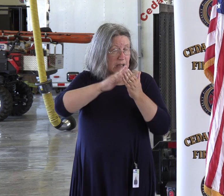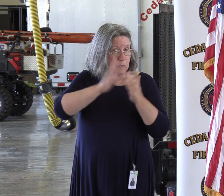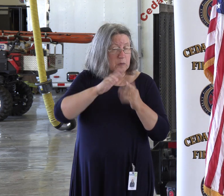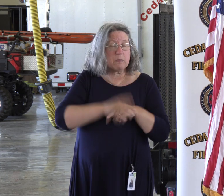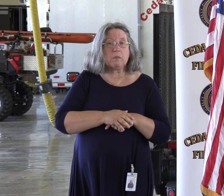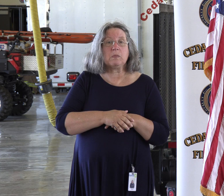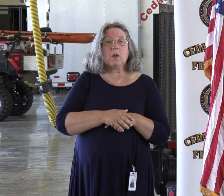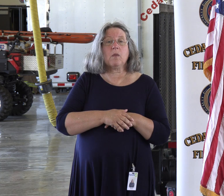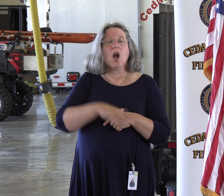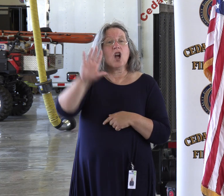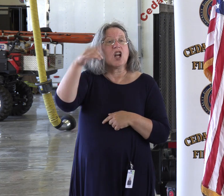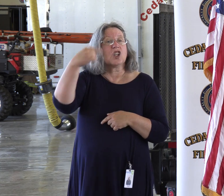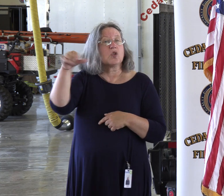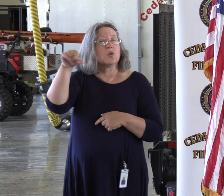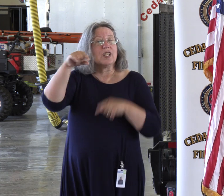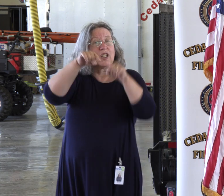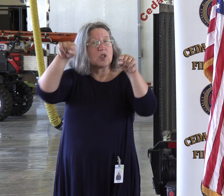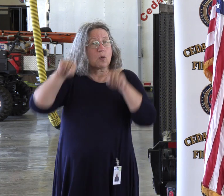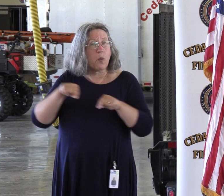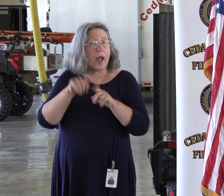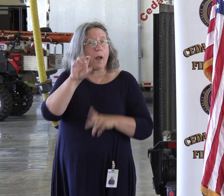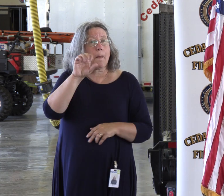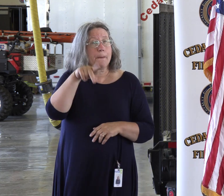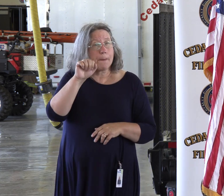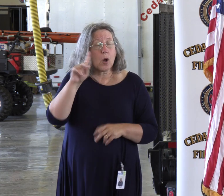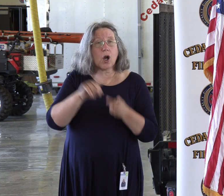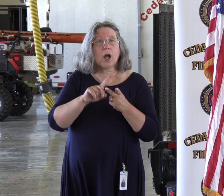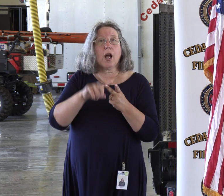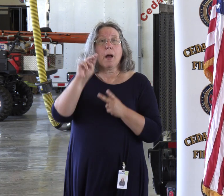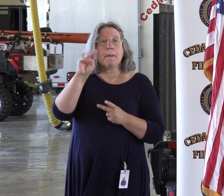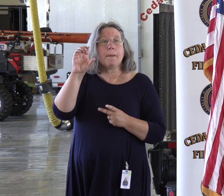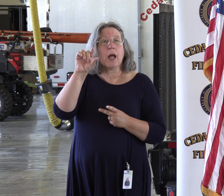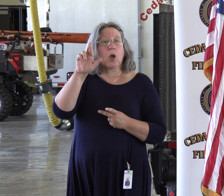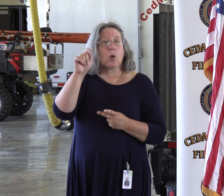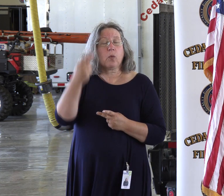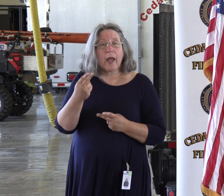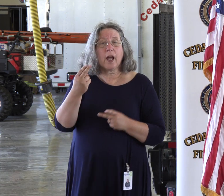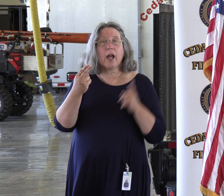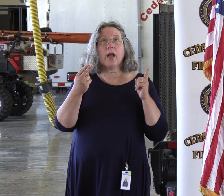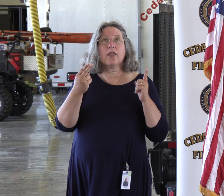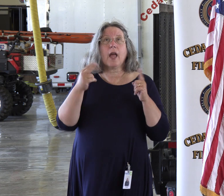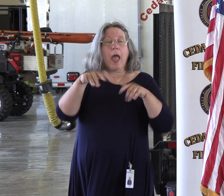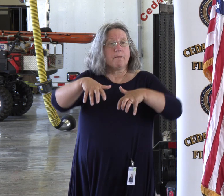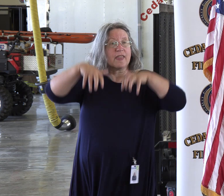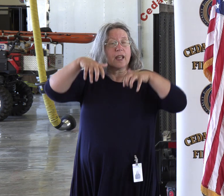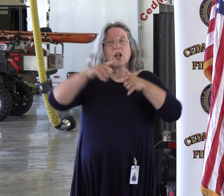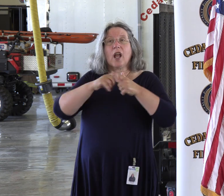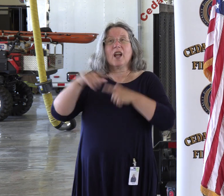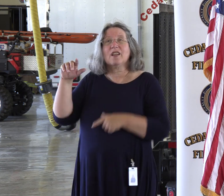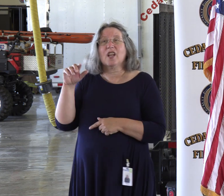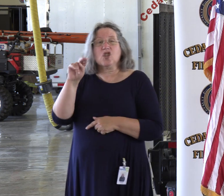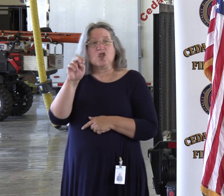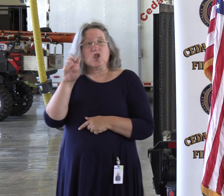and areas near Green Square Park, the McGrath Amphitheater, Nubo City Market, and in